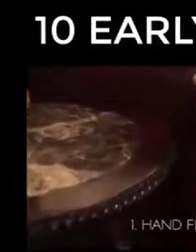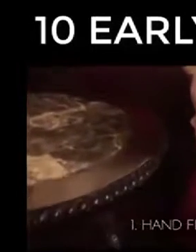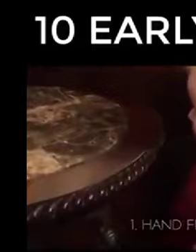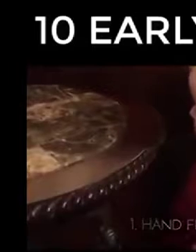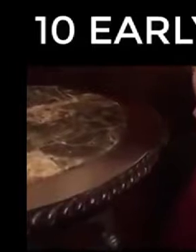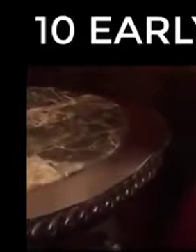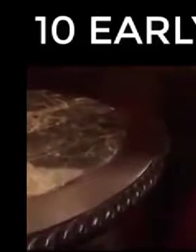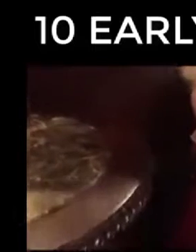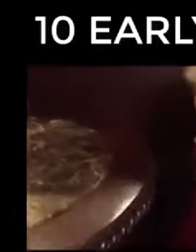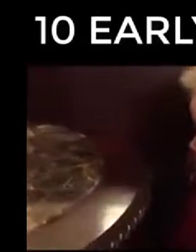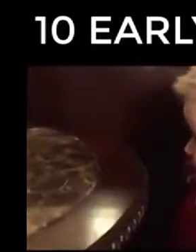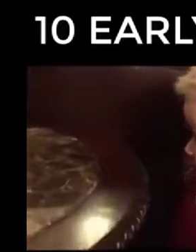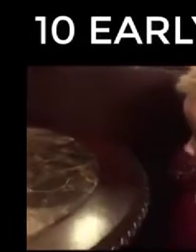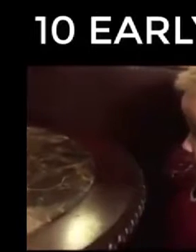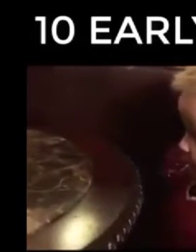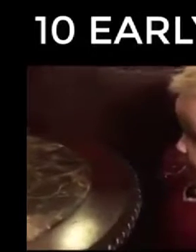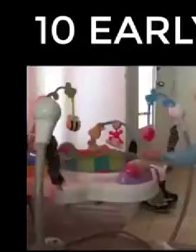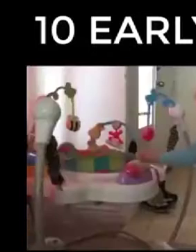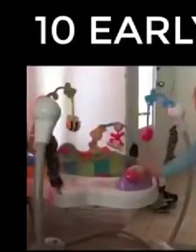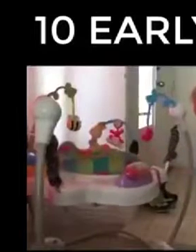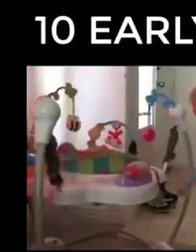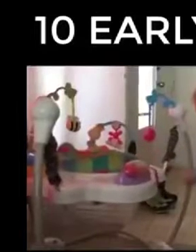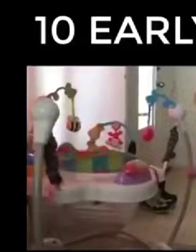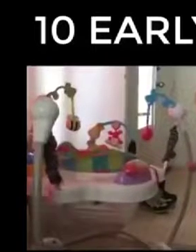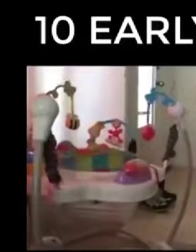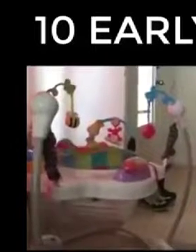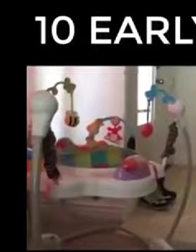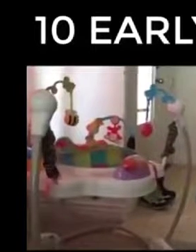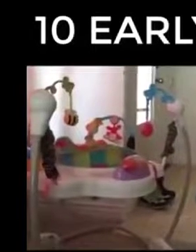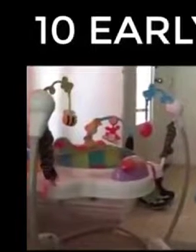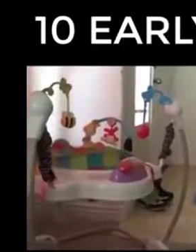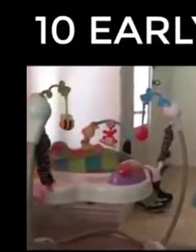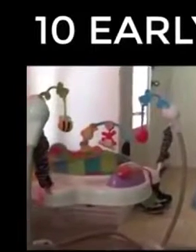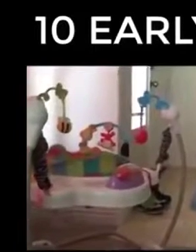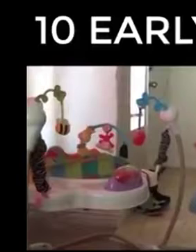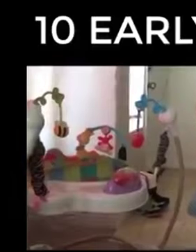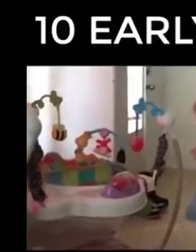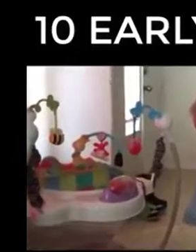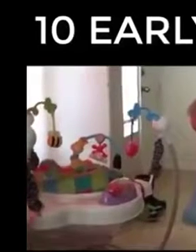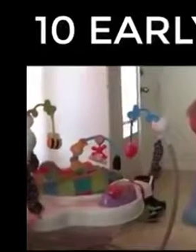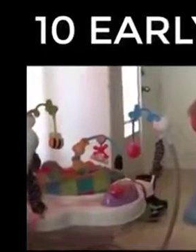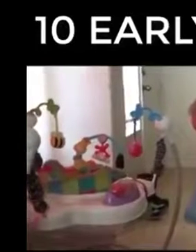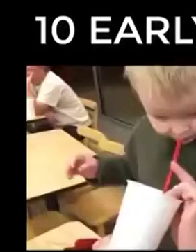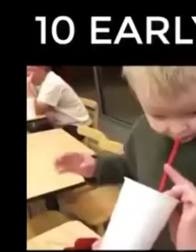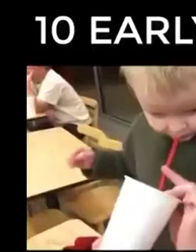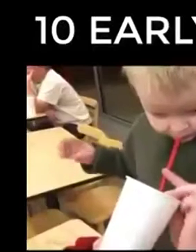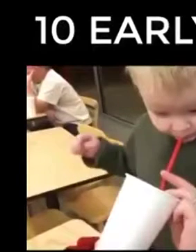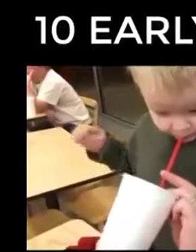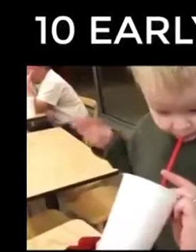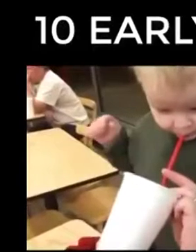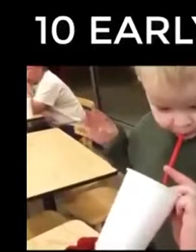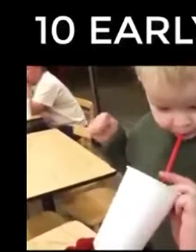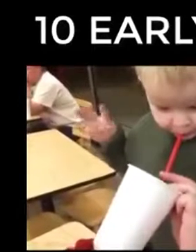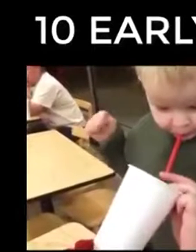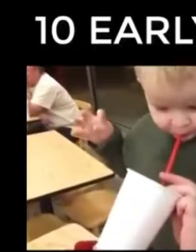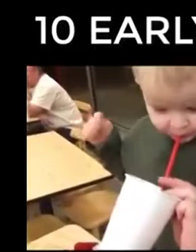Remember is just because some of these signs exist in your child, that doesn't mean an automatic diagnosis for autism. However, the more these behaviors occur